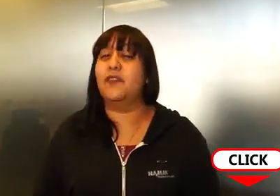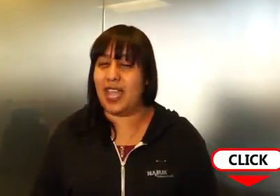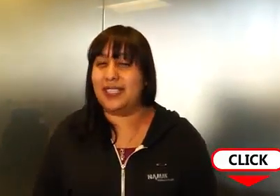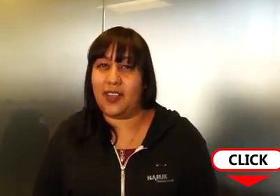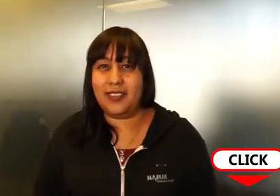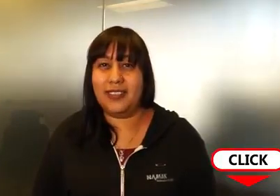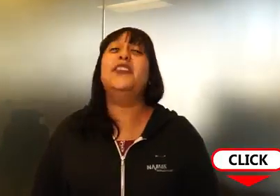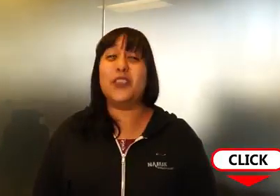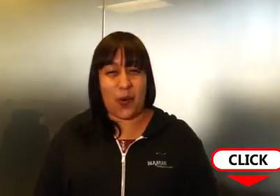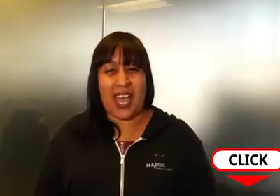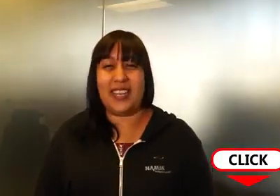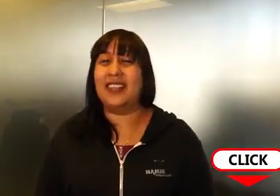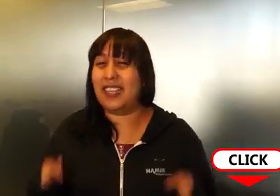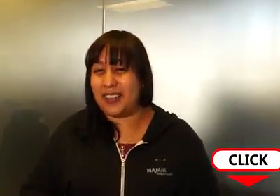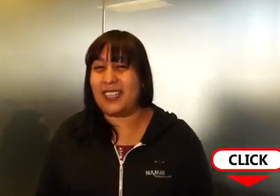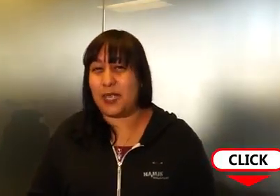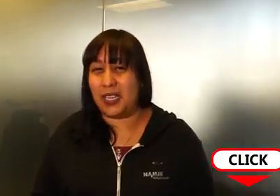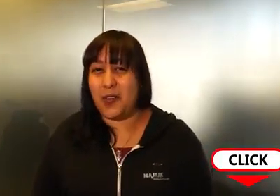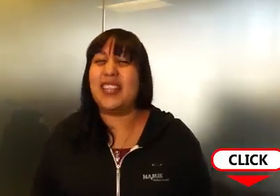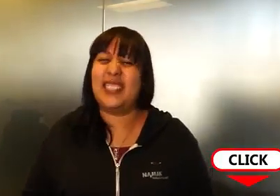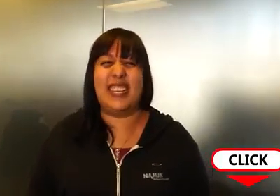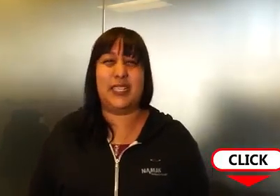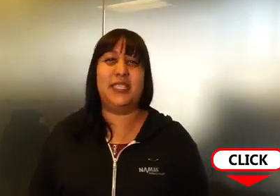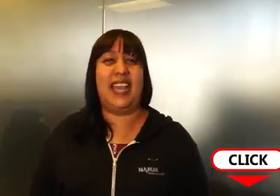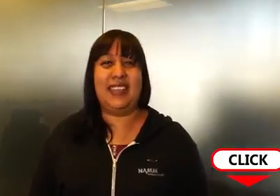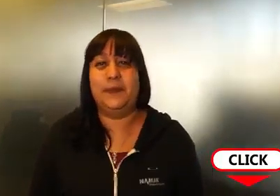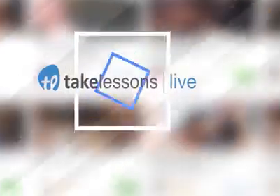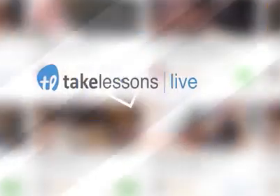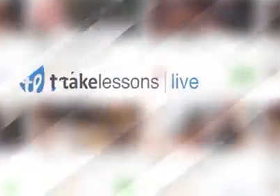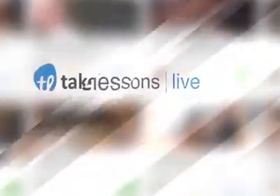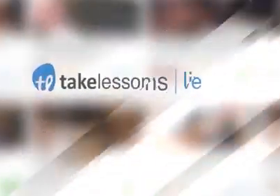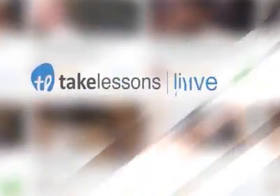of ASL. So go ahead and click on the link below and get signed up today.